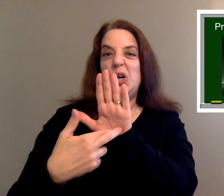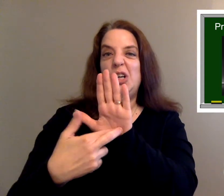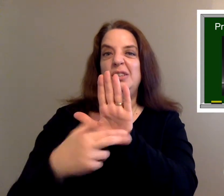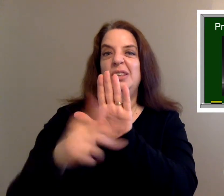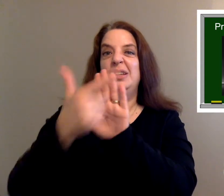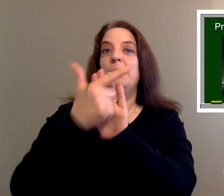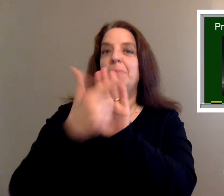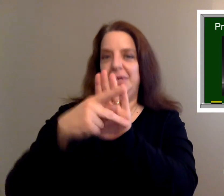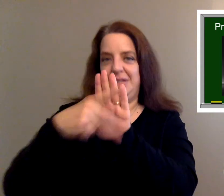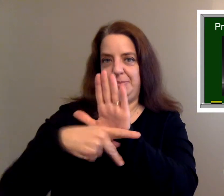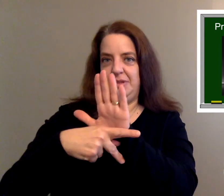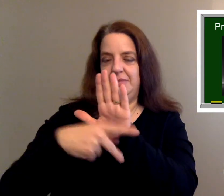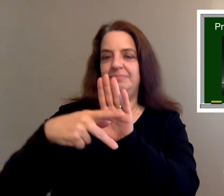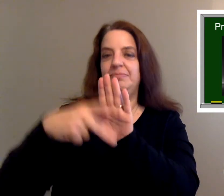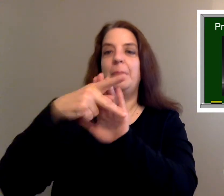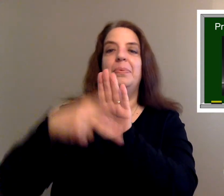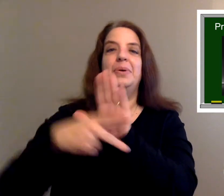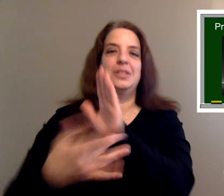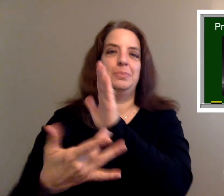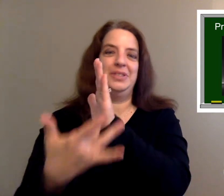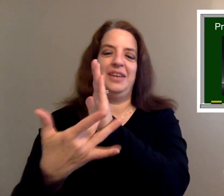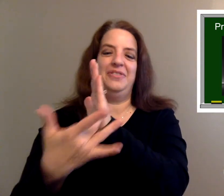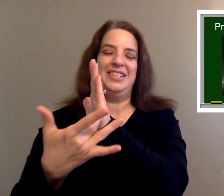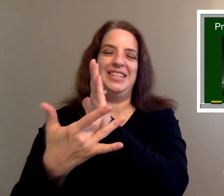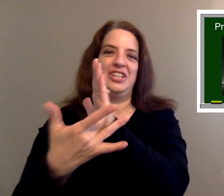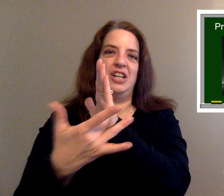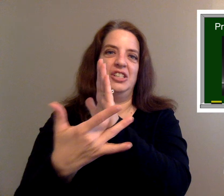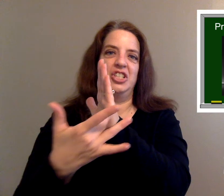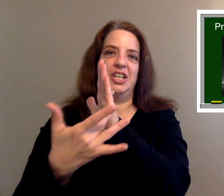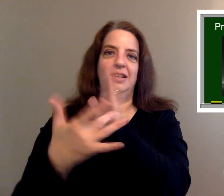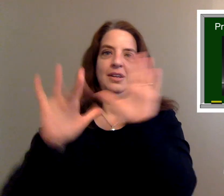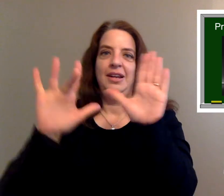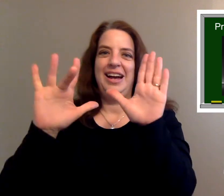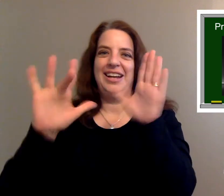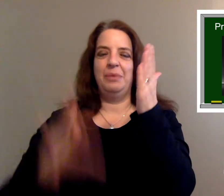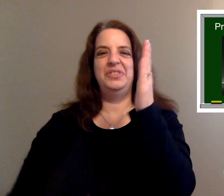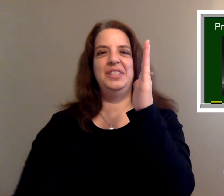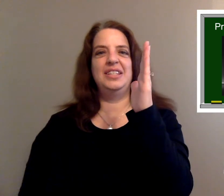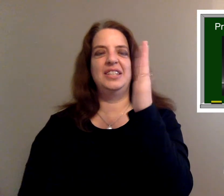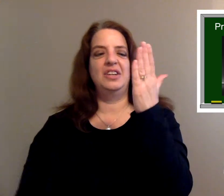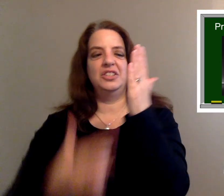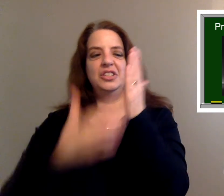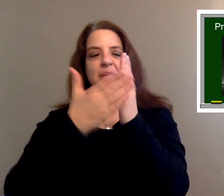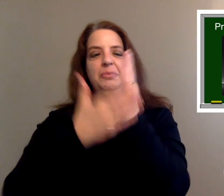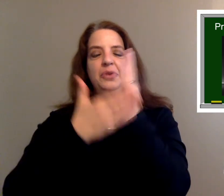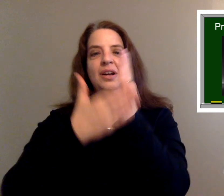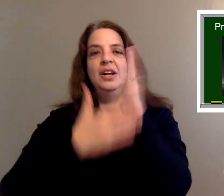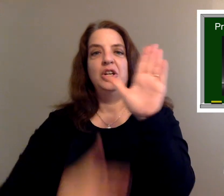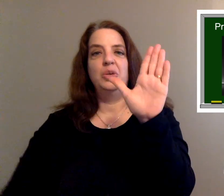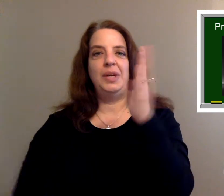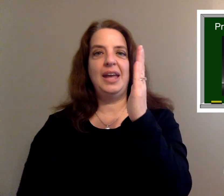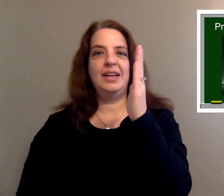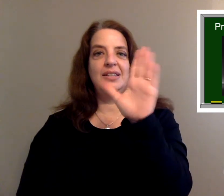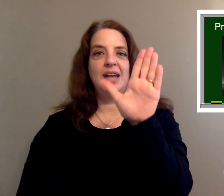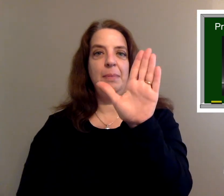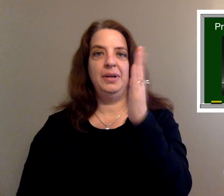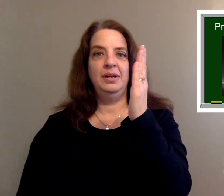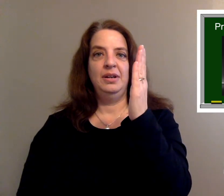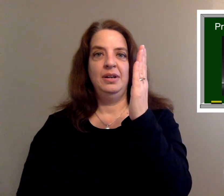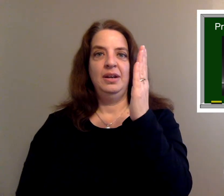rule, principle. Principles of technology. Again, we've seen that technology sign before. Your weak hand is up and